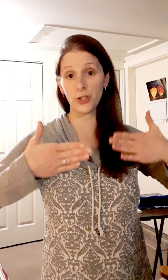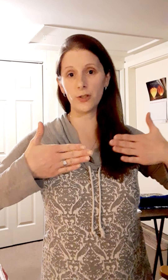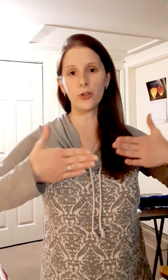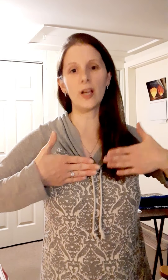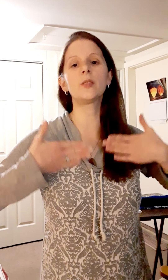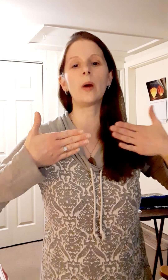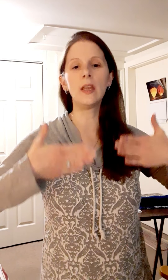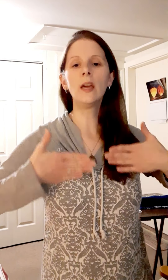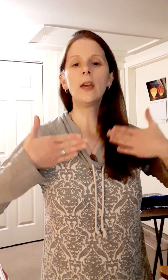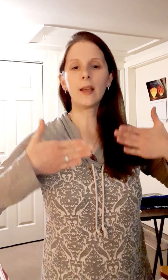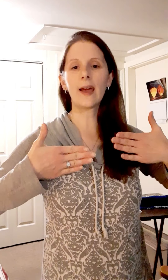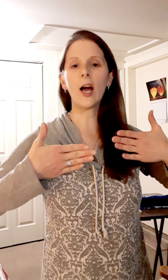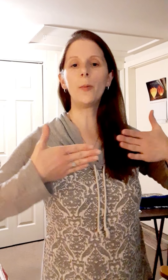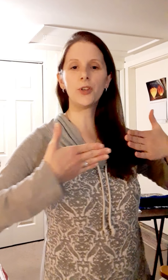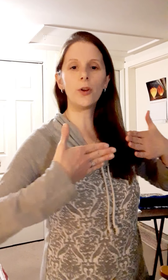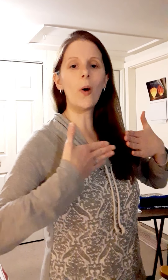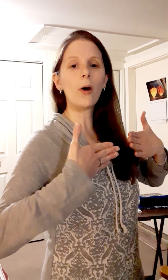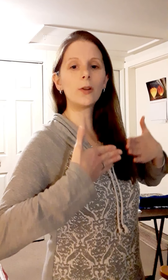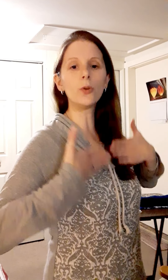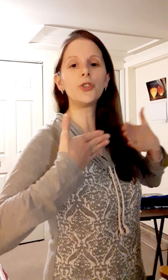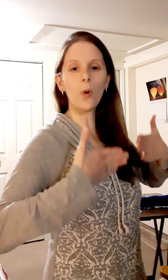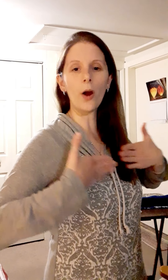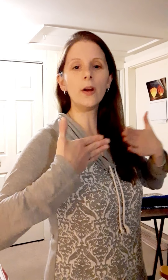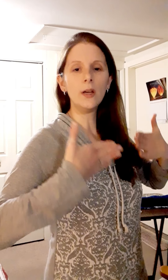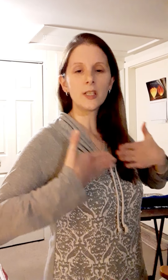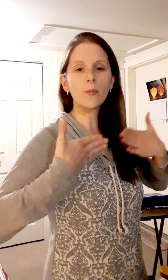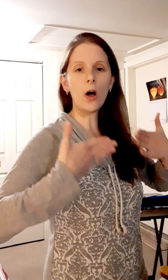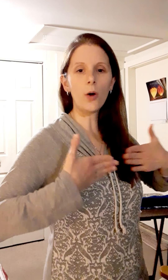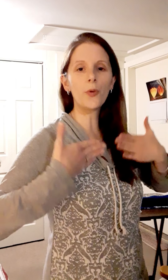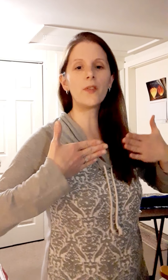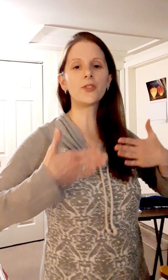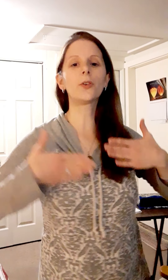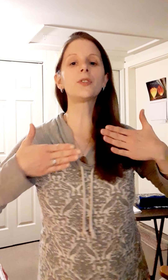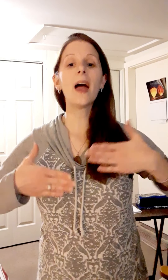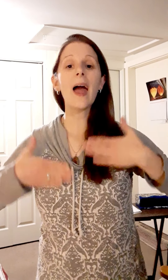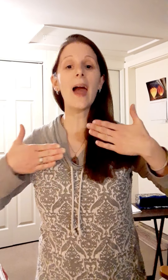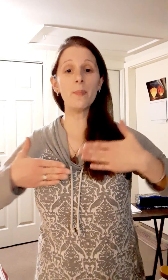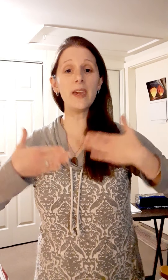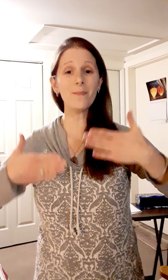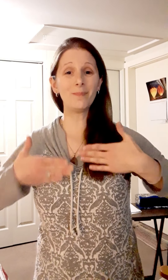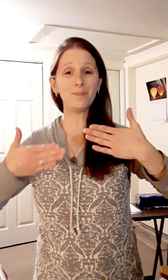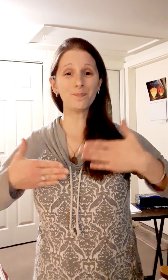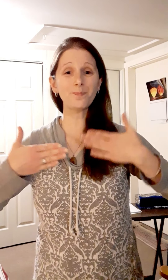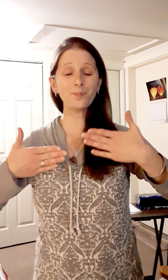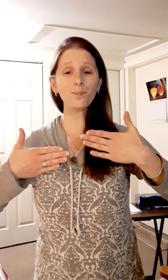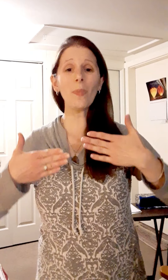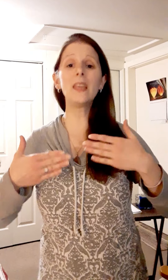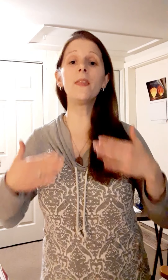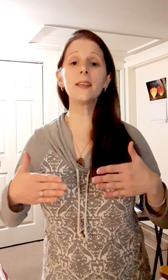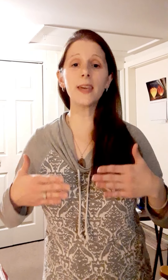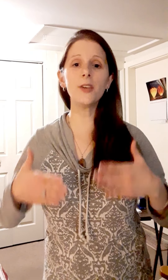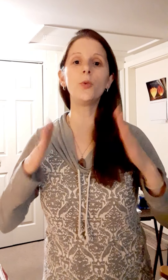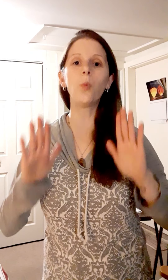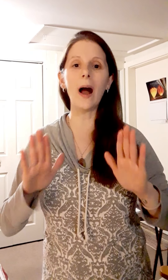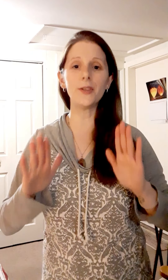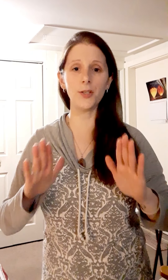your chest, but it kind of helps you to know how close you are. Small rotative circles, happy. And in this case, you want to use